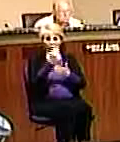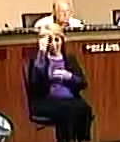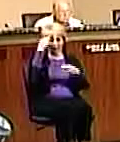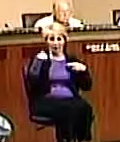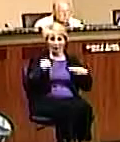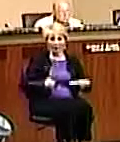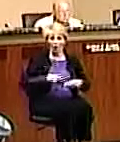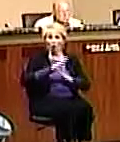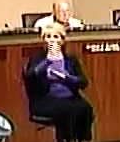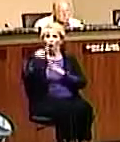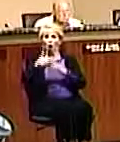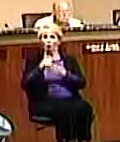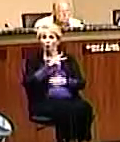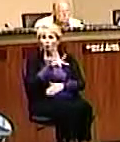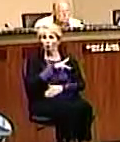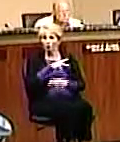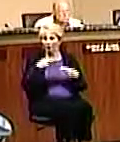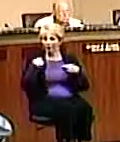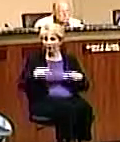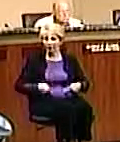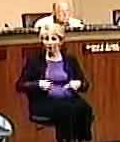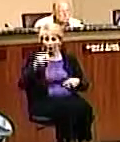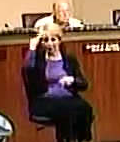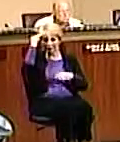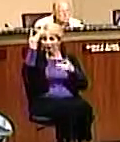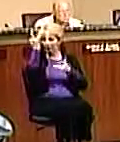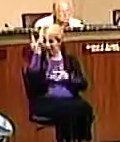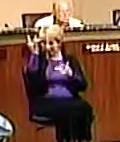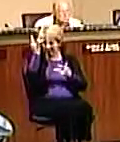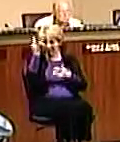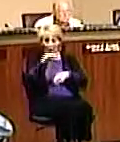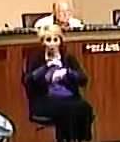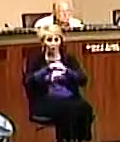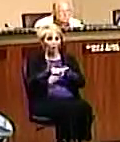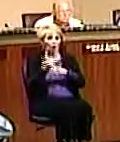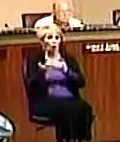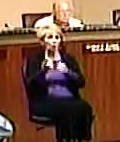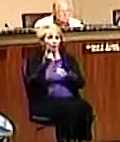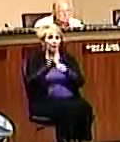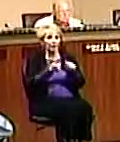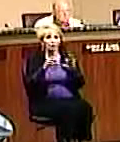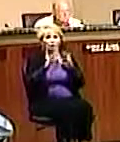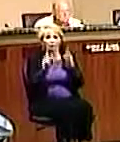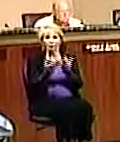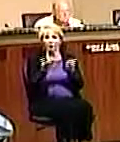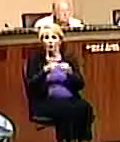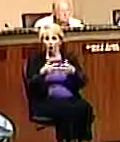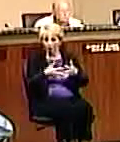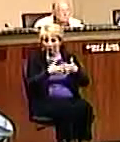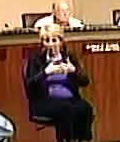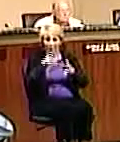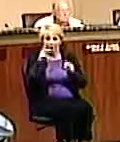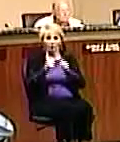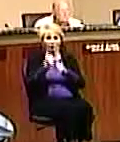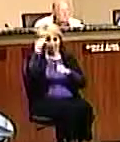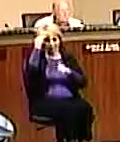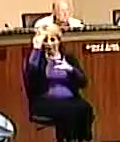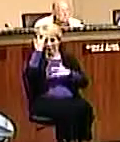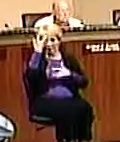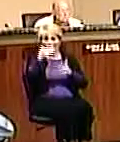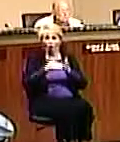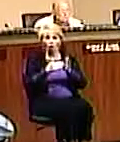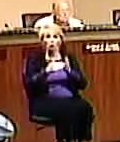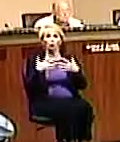and overall personal health, and whereas mental illness affect almost every family in America, and whereas people with mental illness